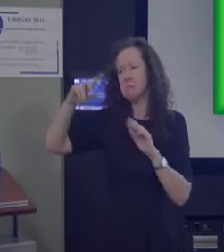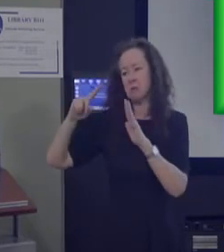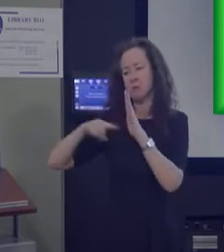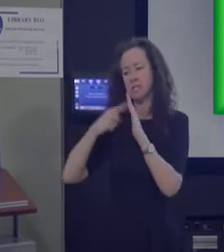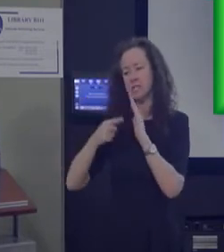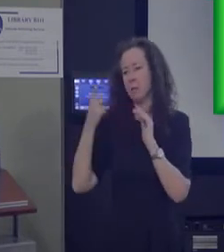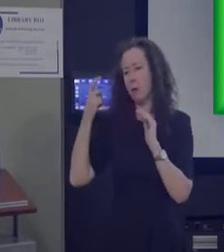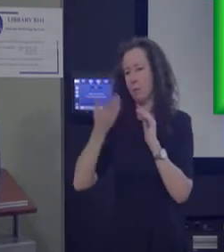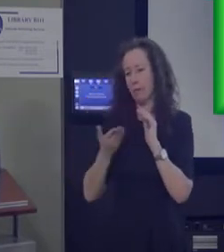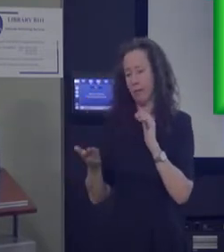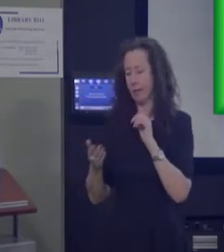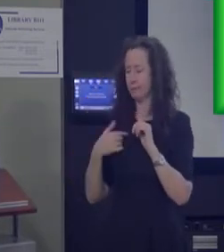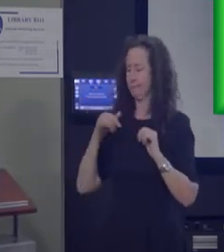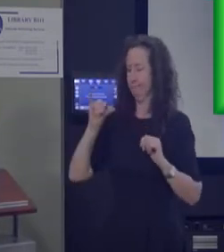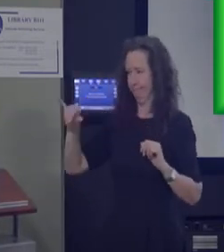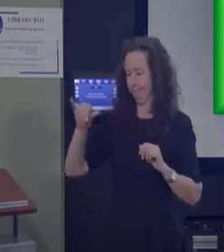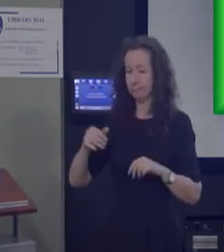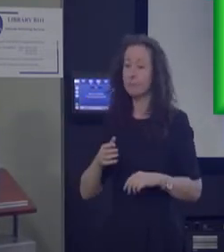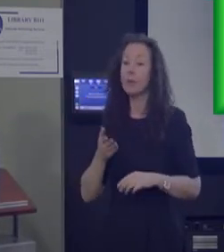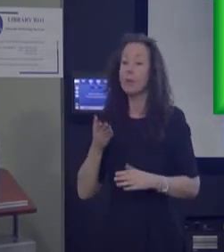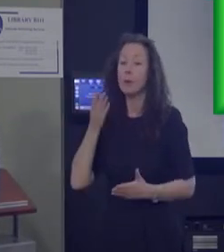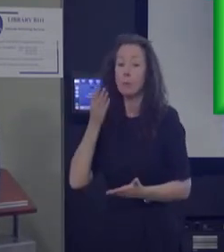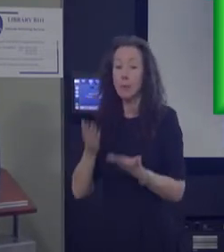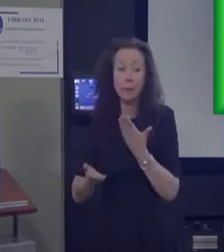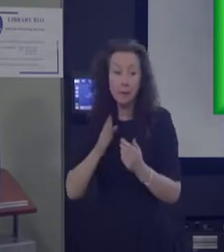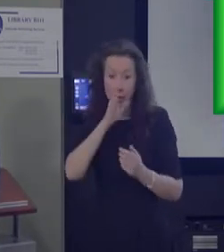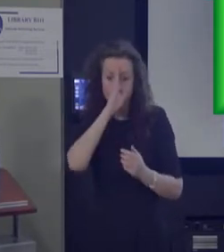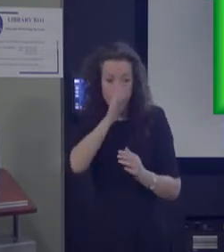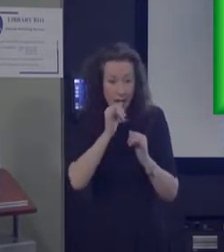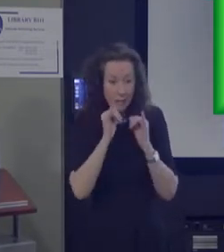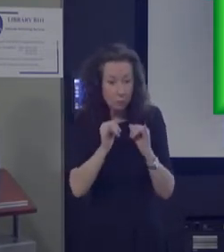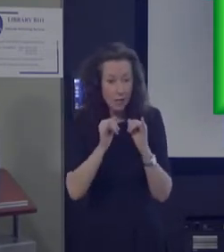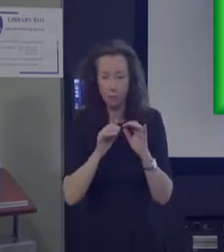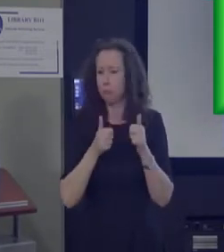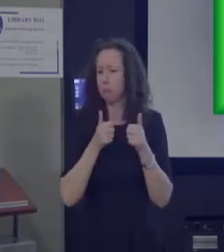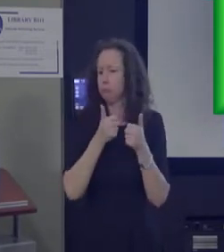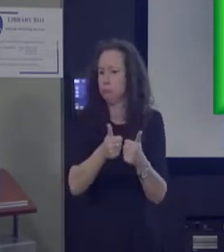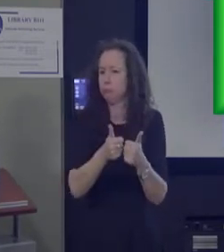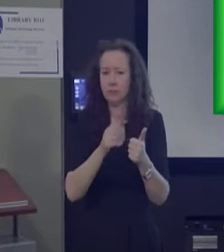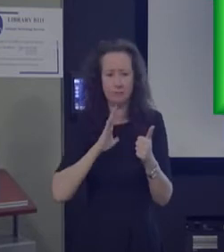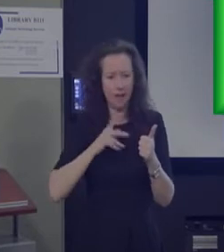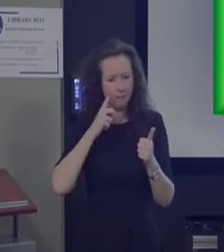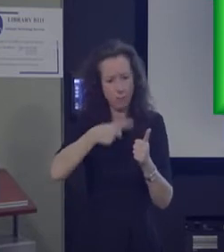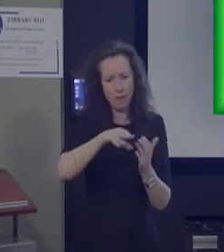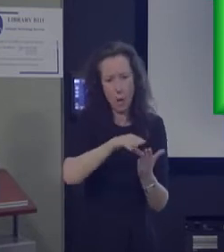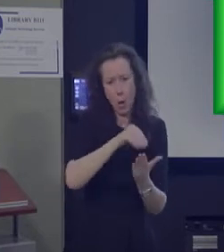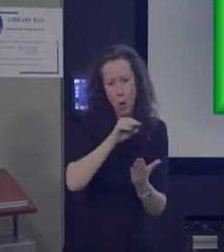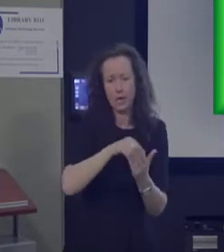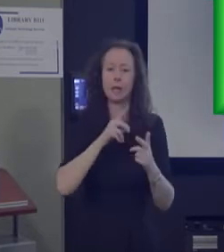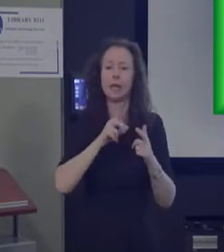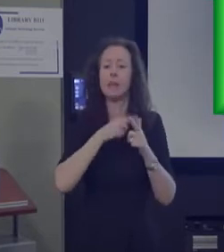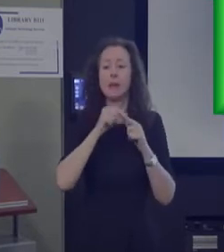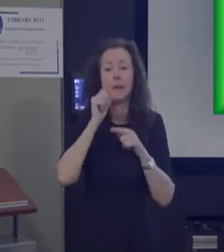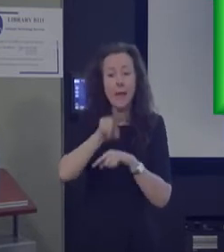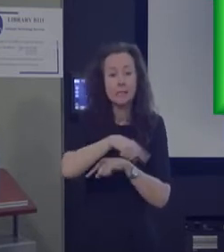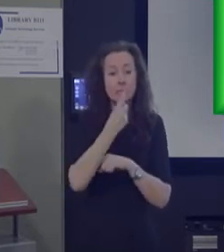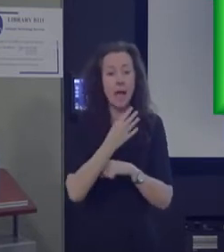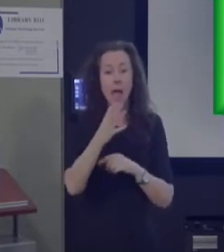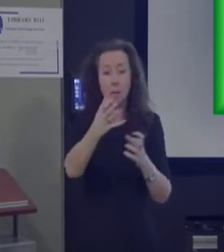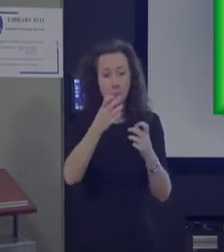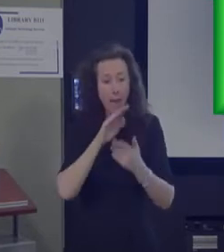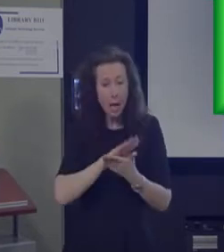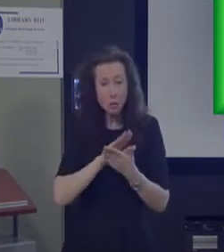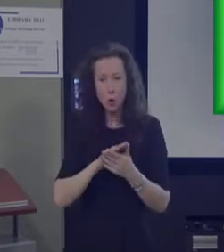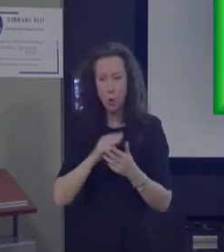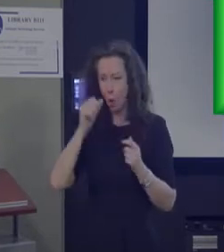debate. Maybe direct instruction is okay for learning and maybe coming back the next day, but you're not going to retain this